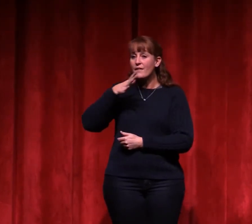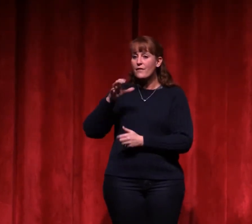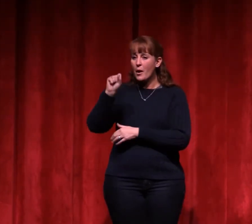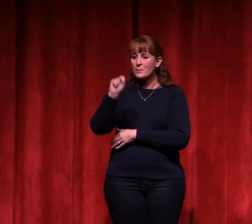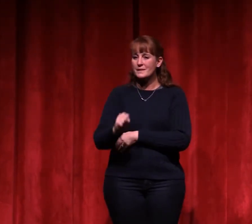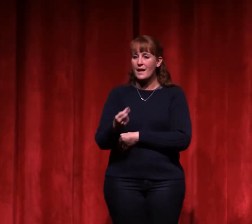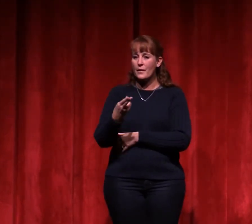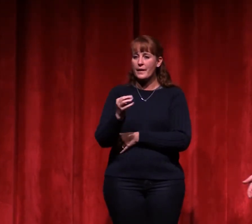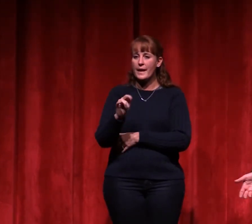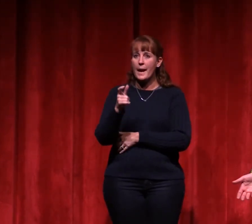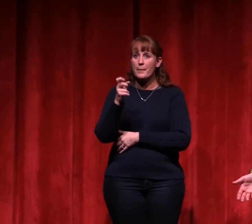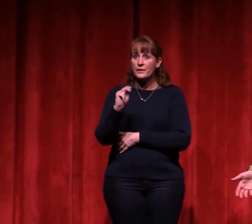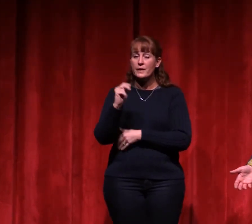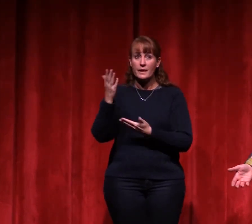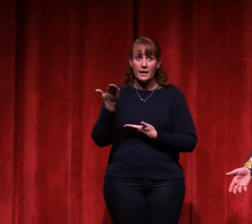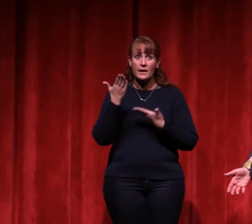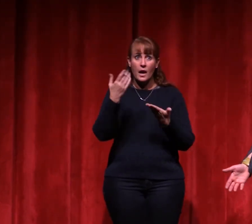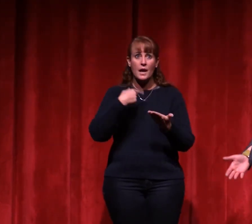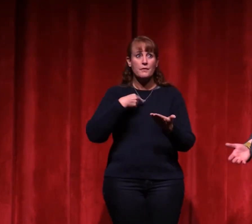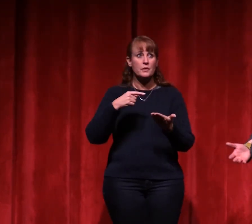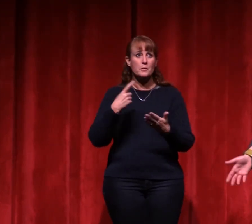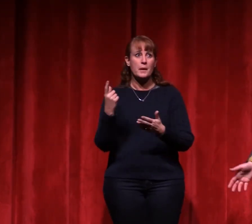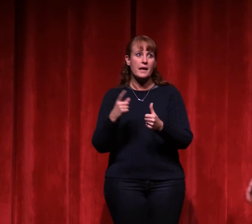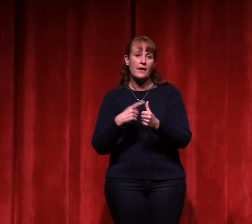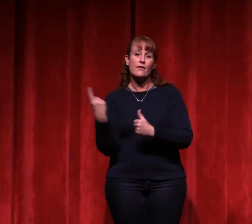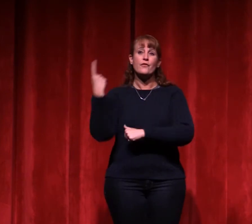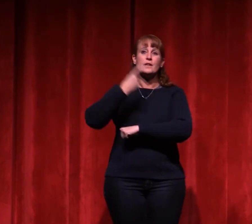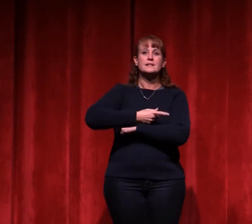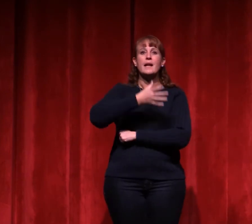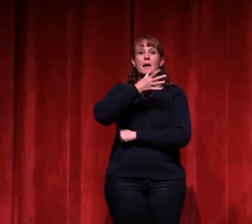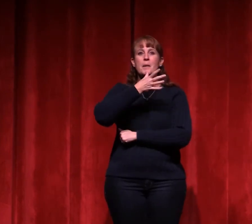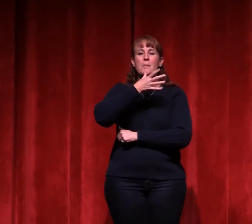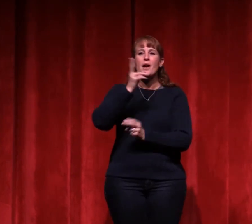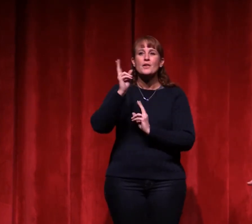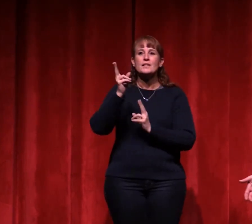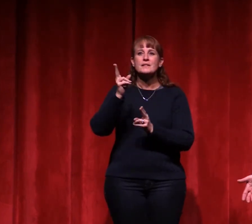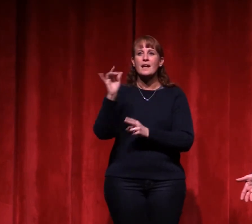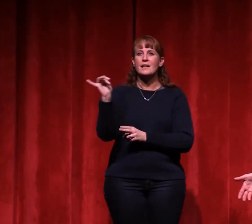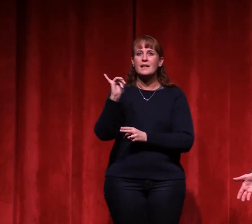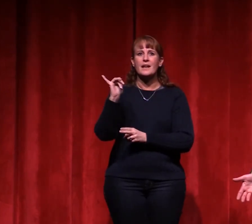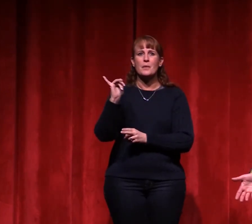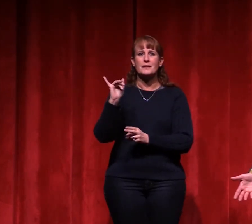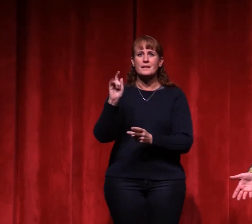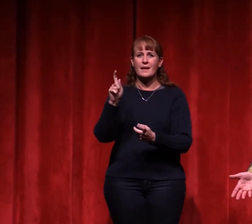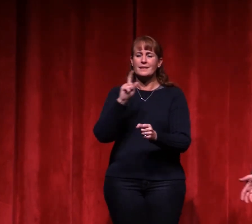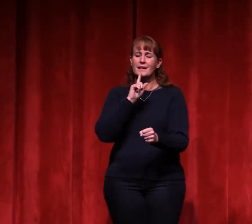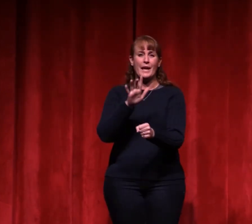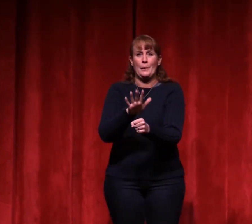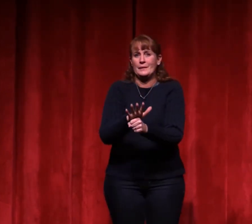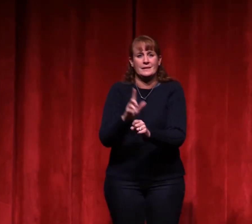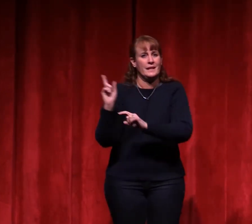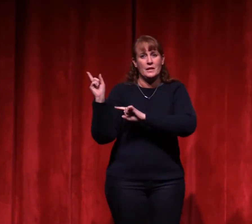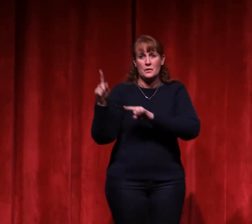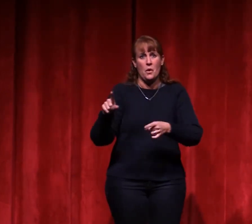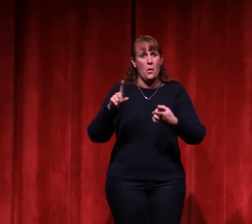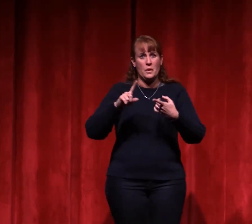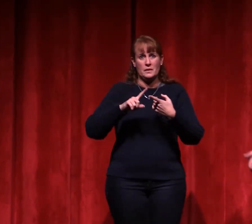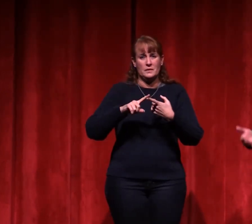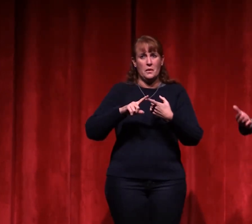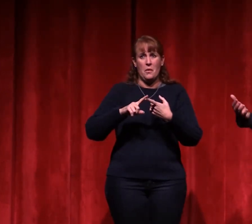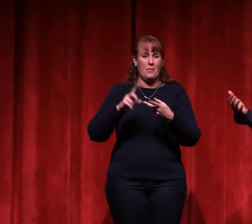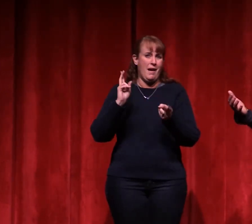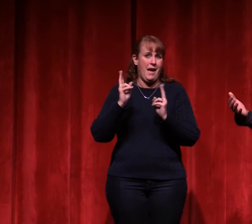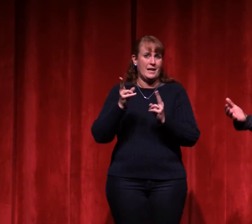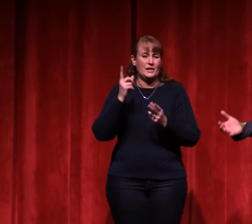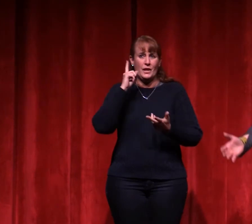of Hamilton had offered me an opening day mother's hunt. It was like a sure thing, going to go